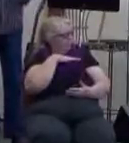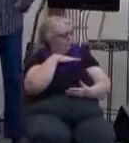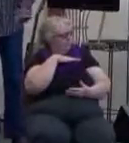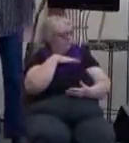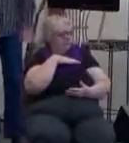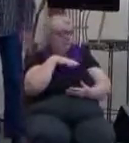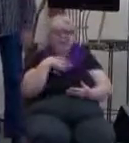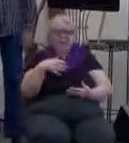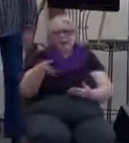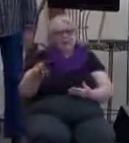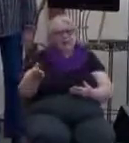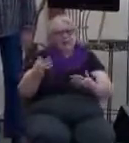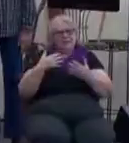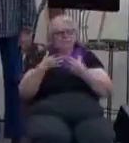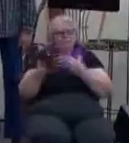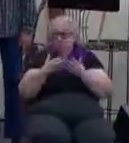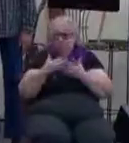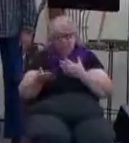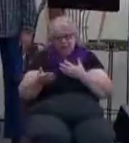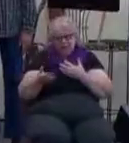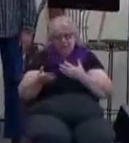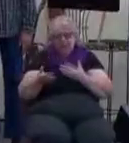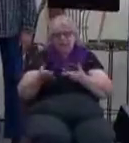what 11,000 women think."